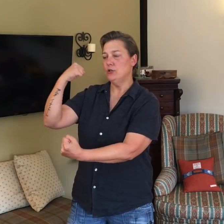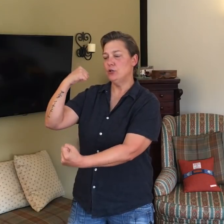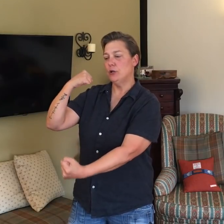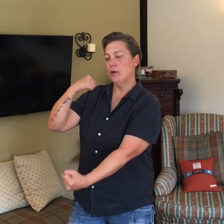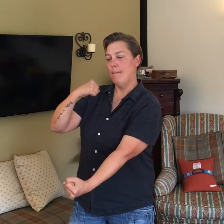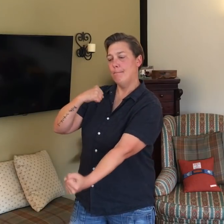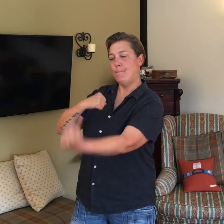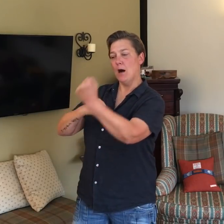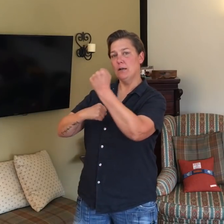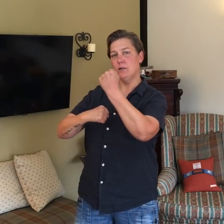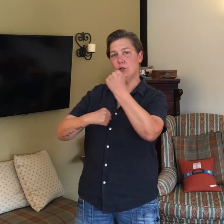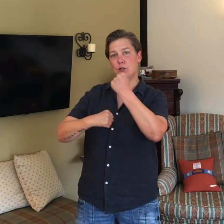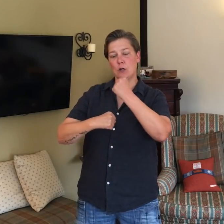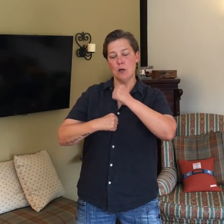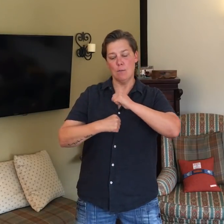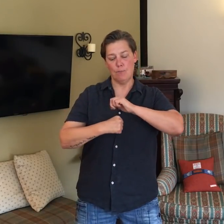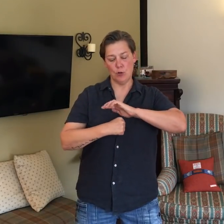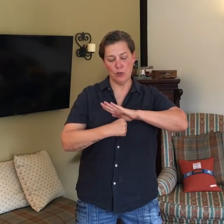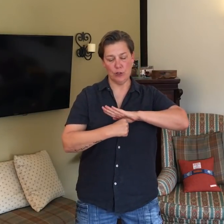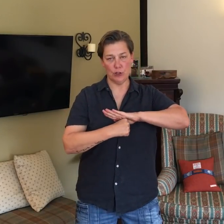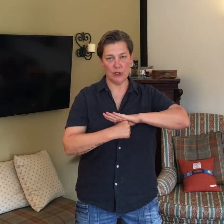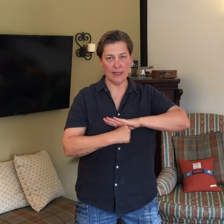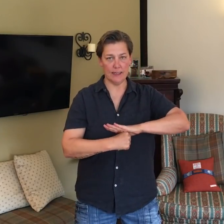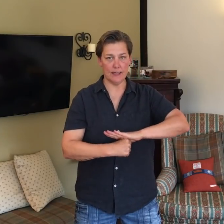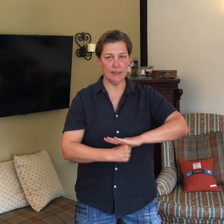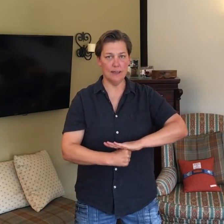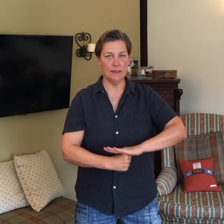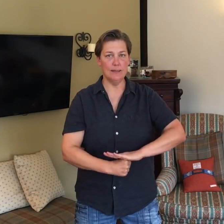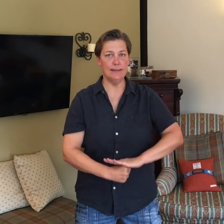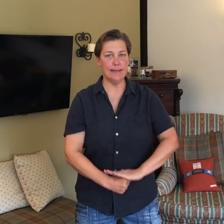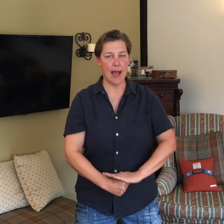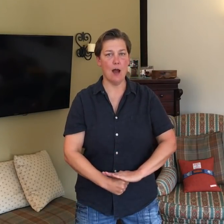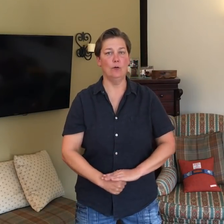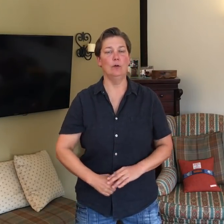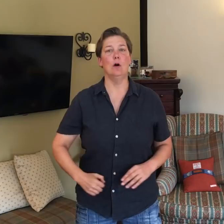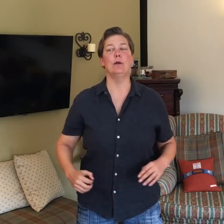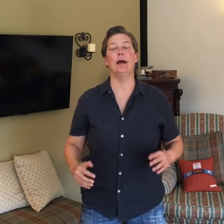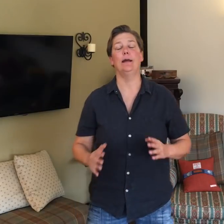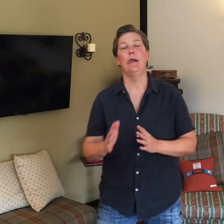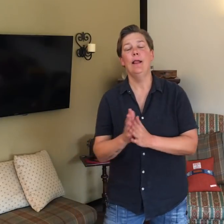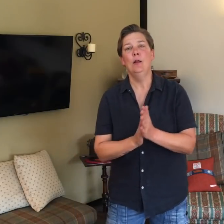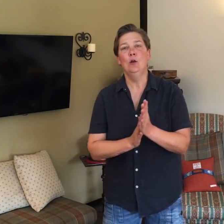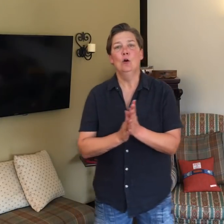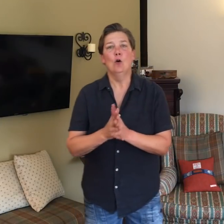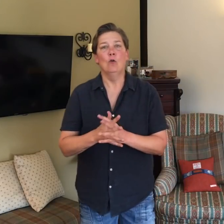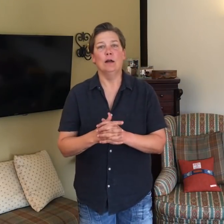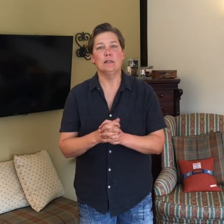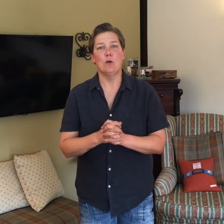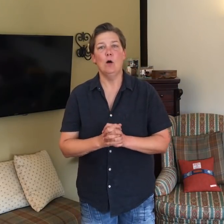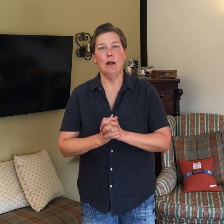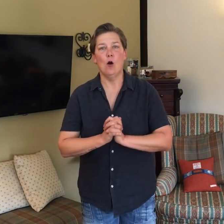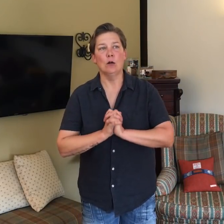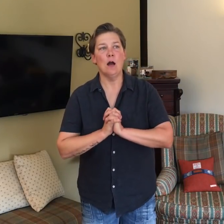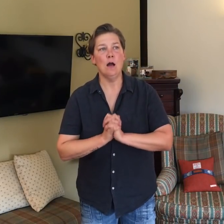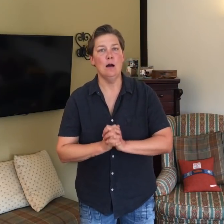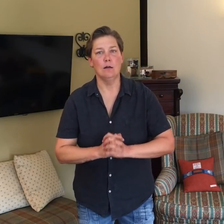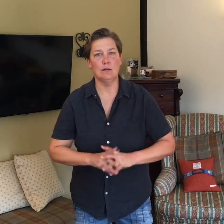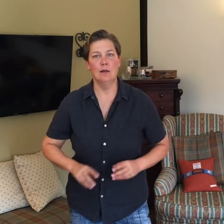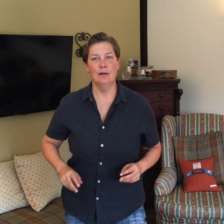Punch, punch, push it down. Okay. All right, so why on earth